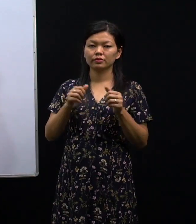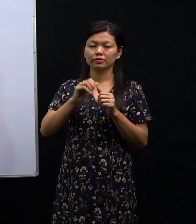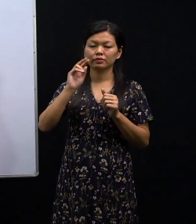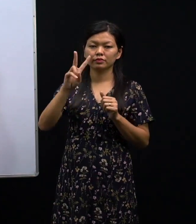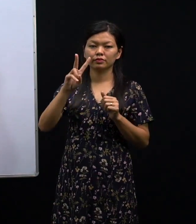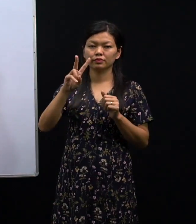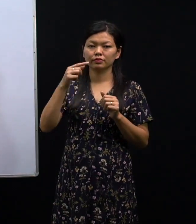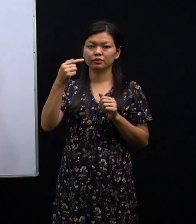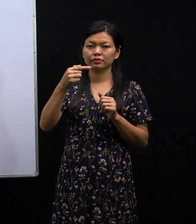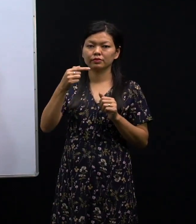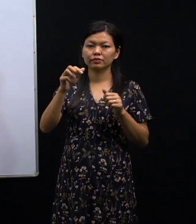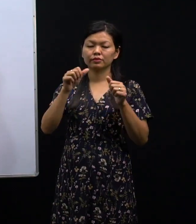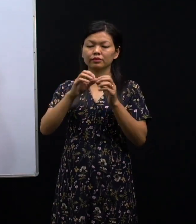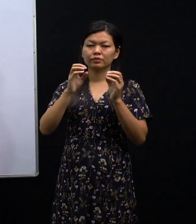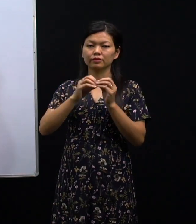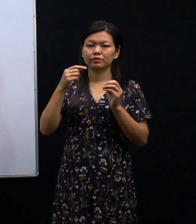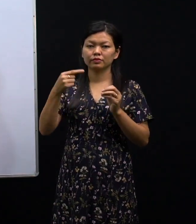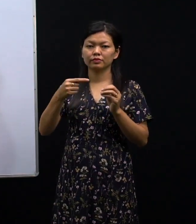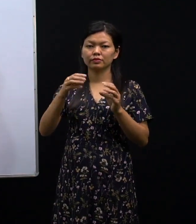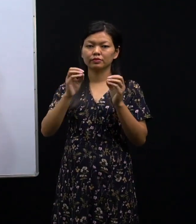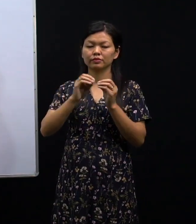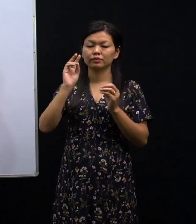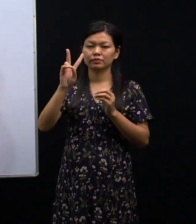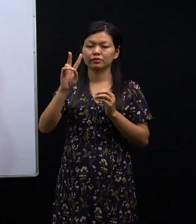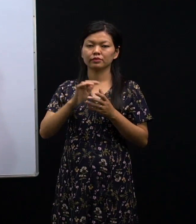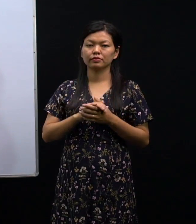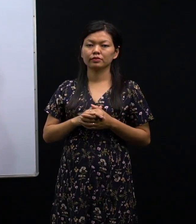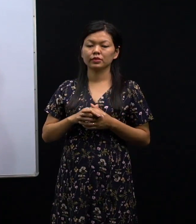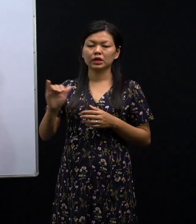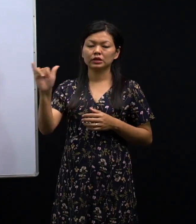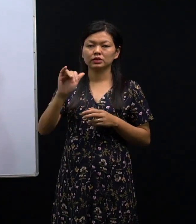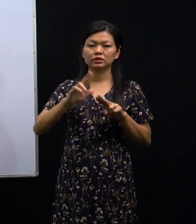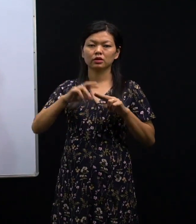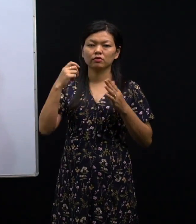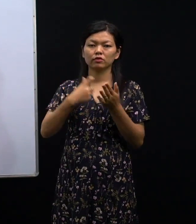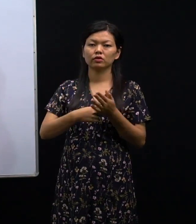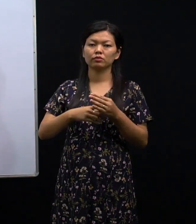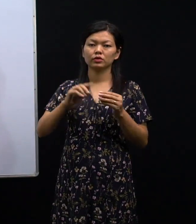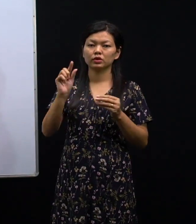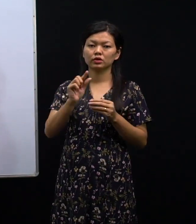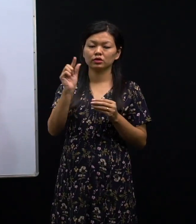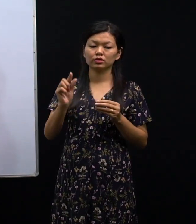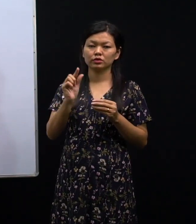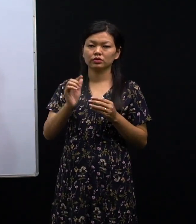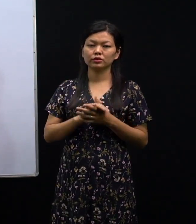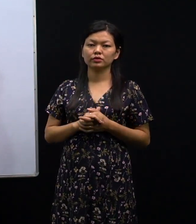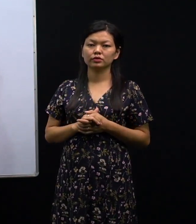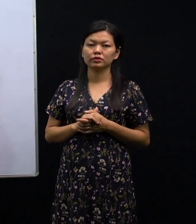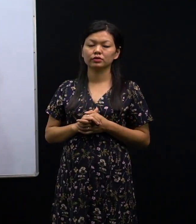square minus ab plus b square. This is a factorize. The same formula we can apply as a form, what you